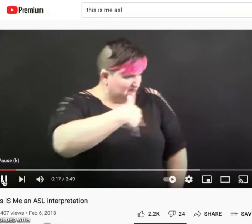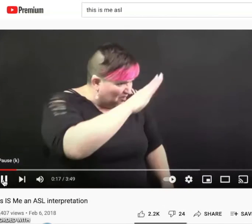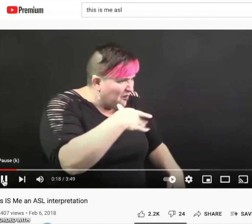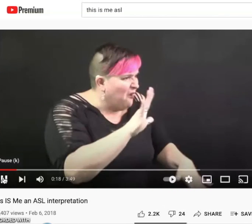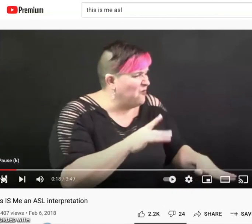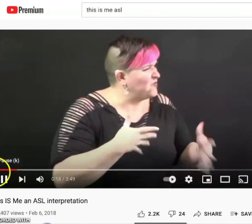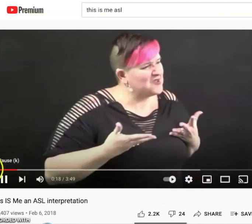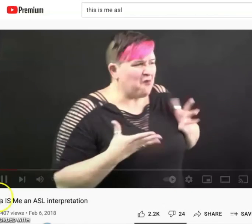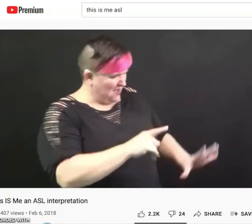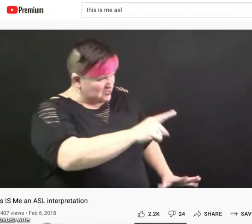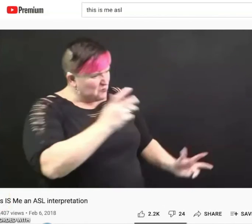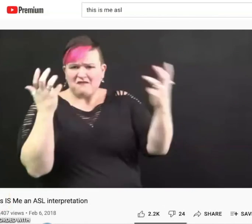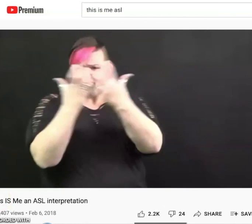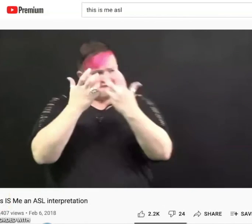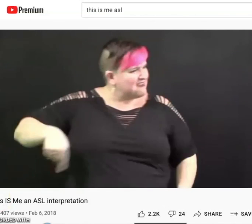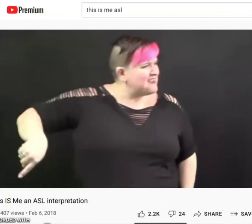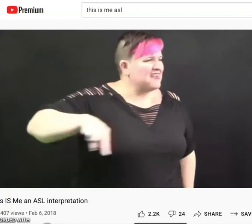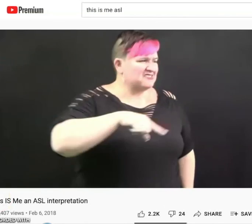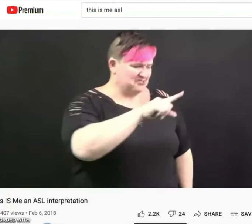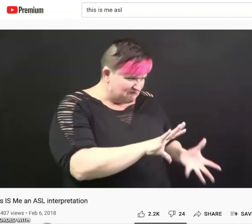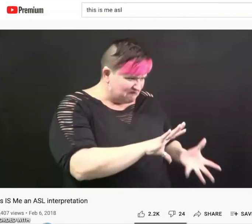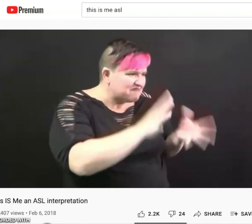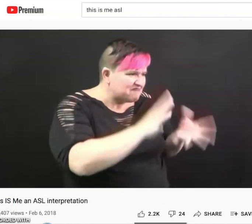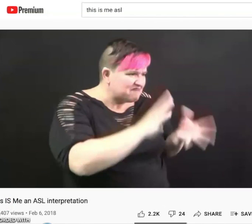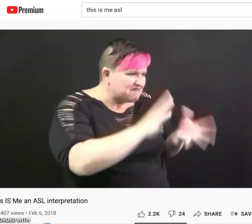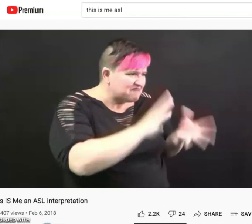away, they say, 'cause we don't want your broken hearts.